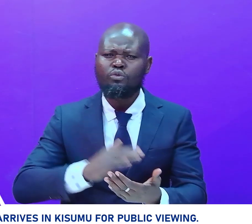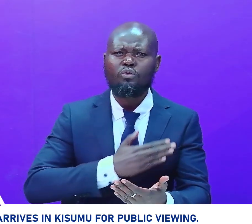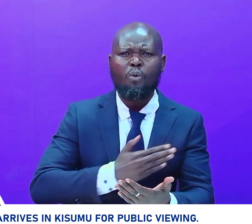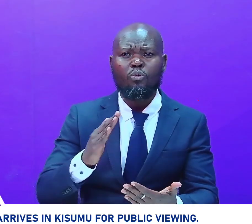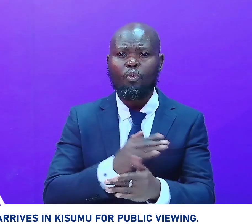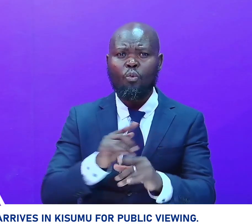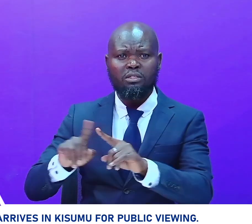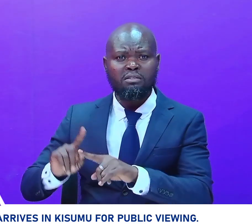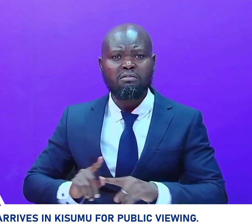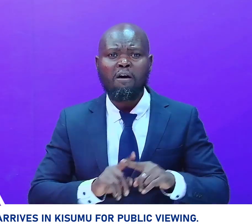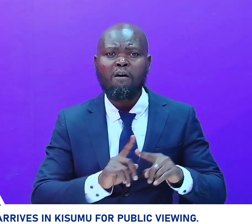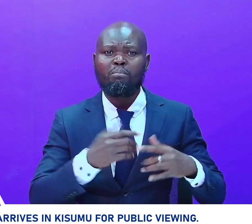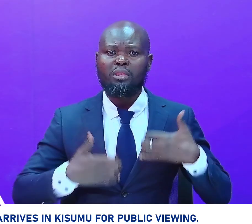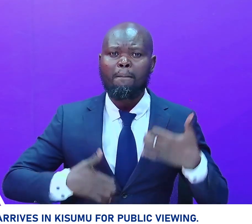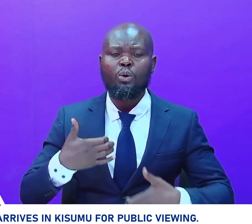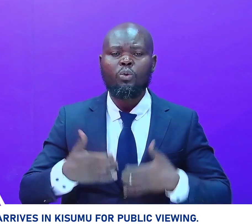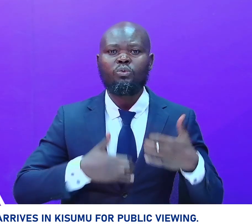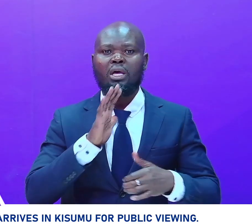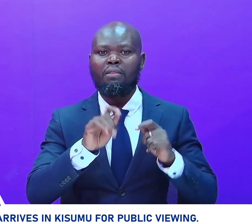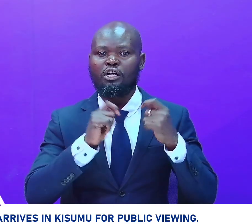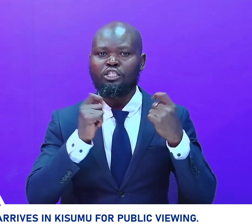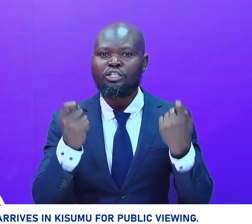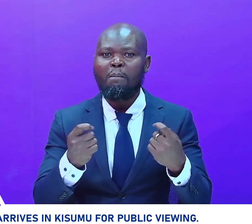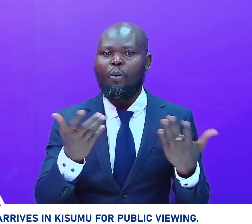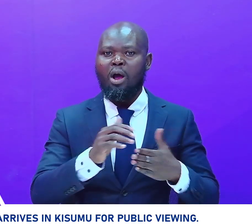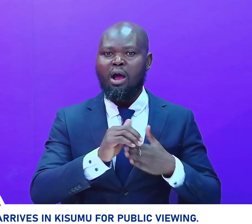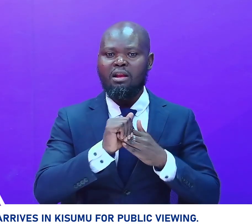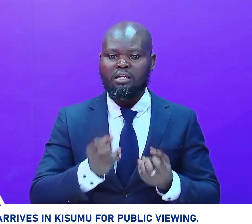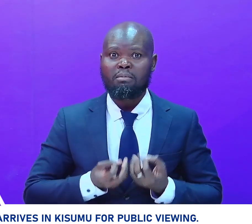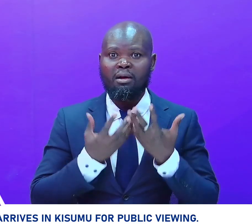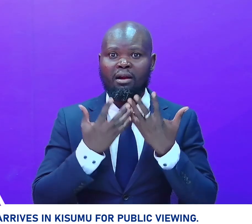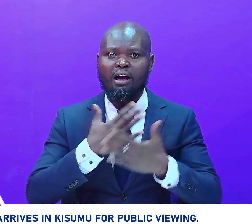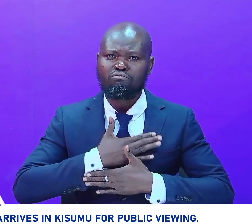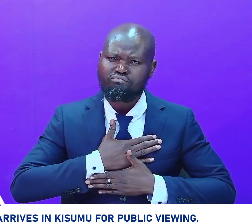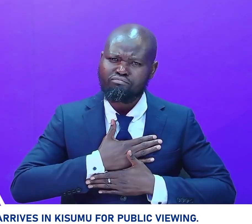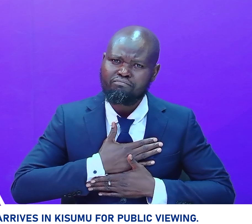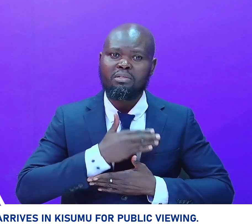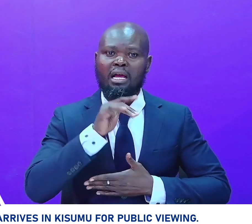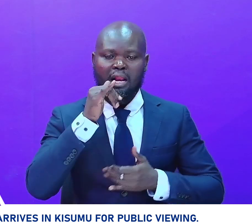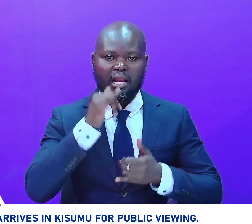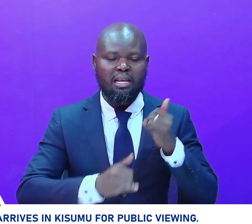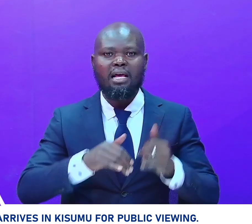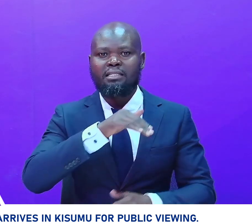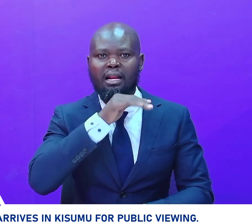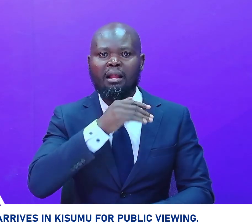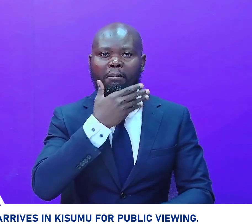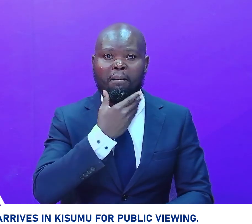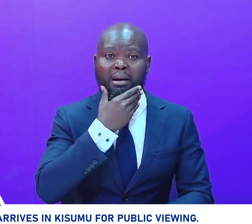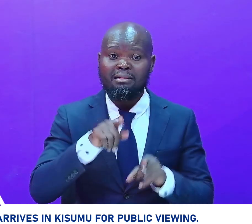and emotional tributes, and supporters expressed their respect for the late statesman. Several national and